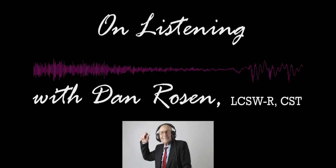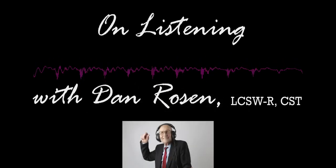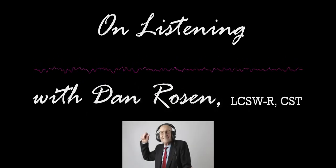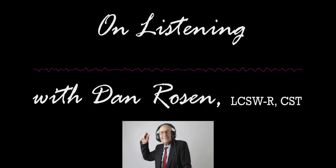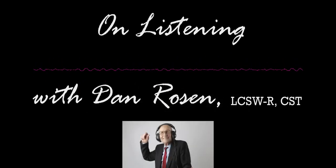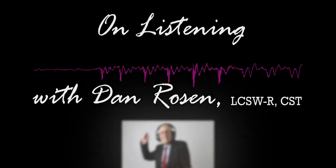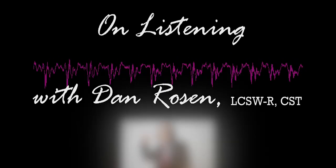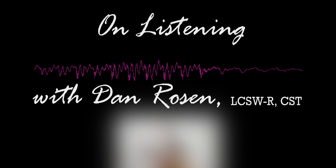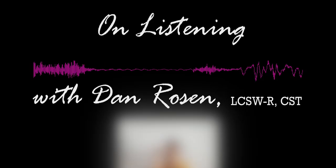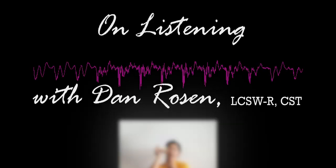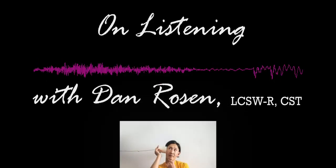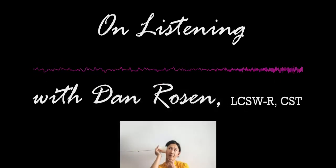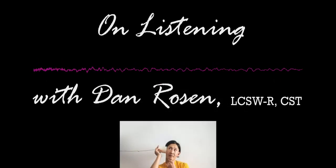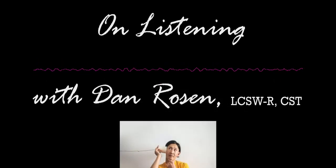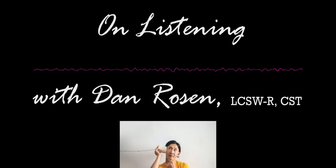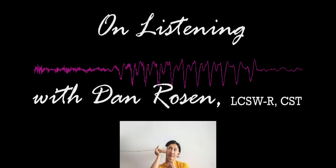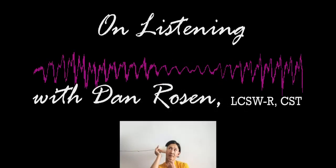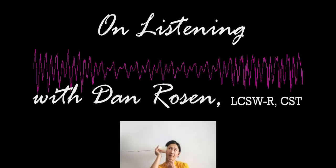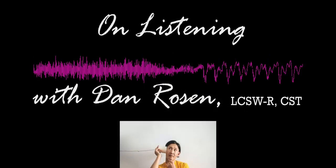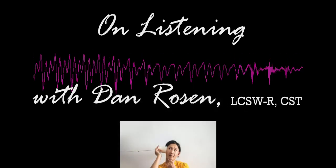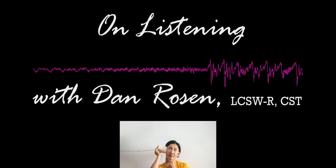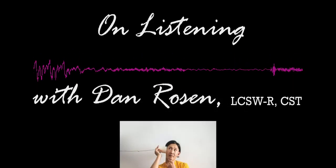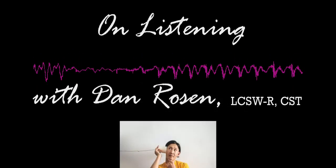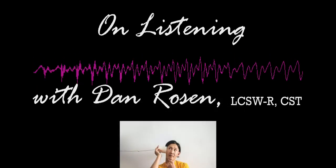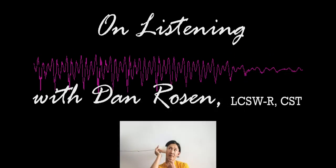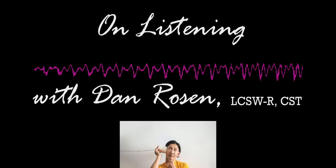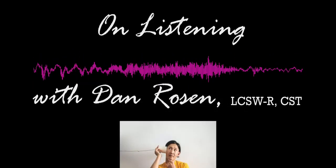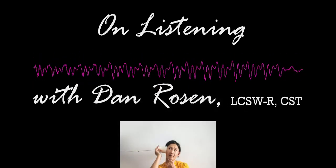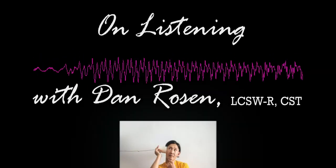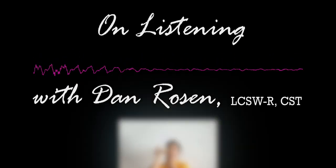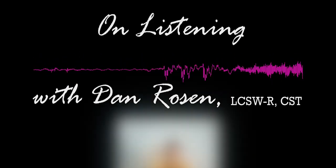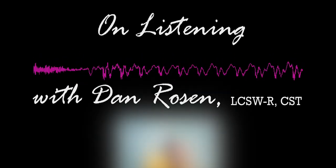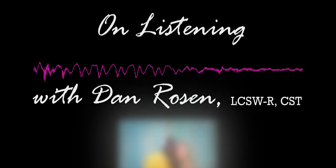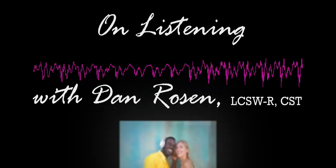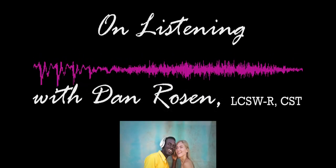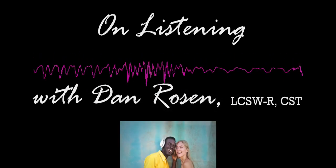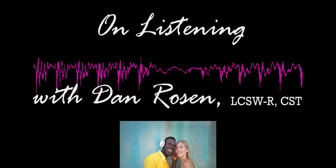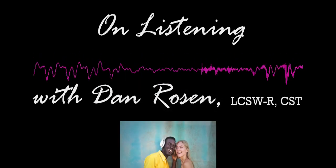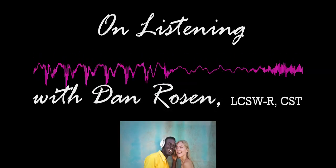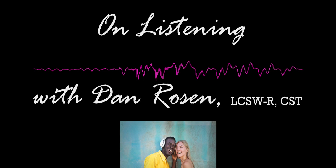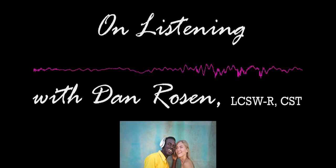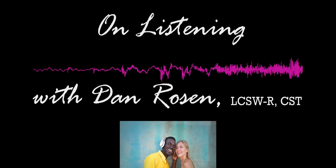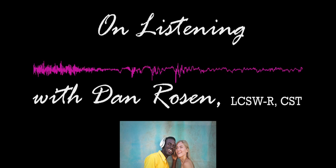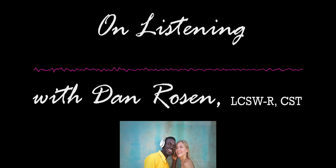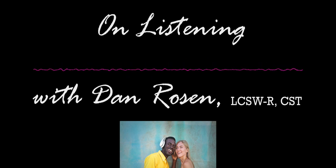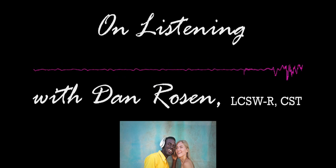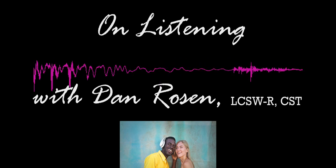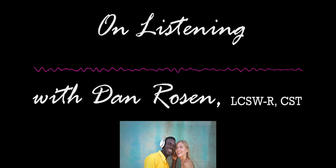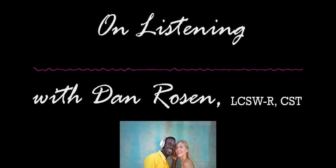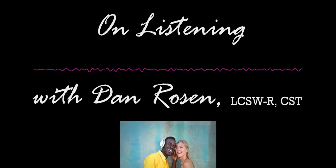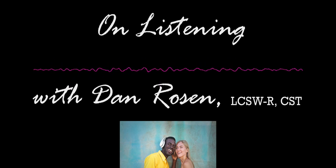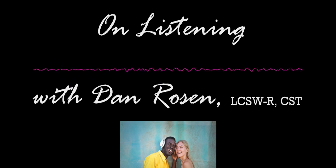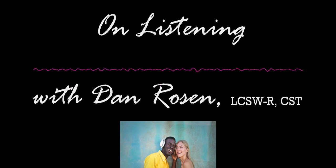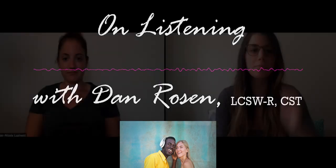explore listening in all its dimensions. Continue listening after the interview is over for some information about engagement with the show.